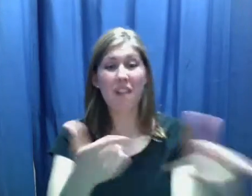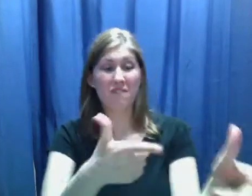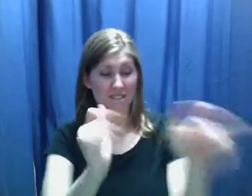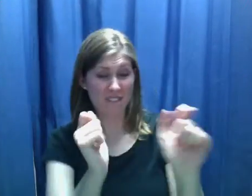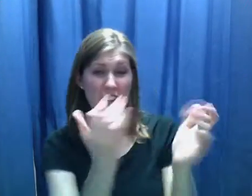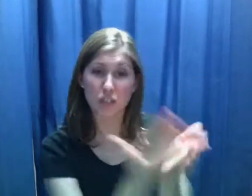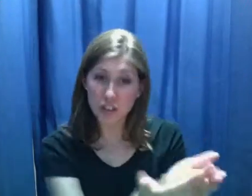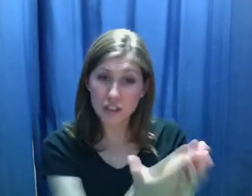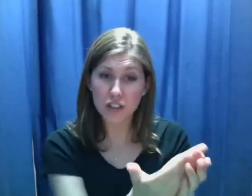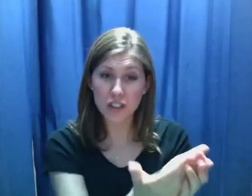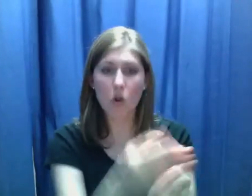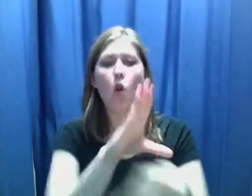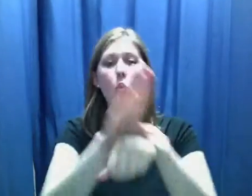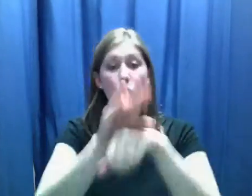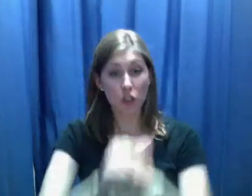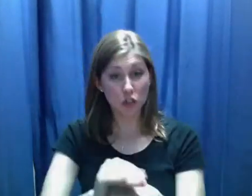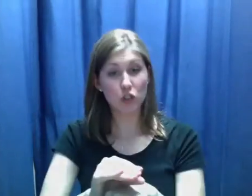and days.